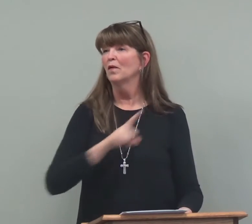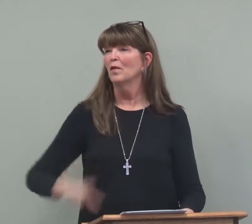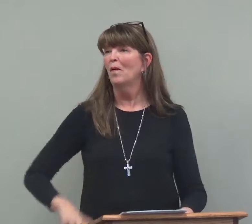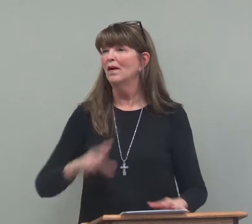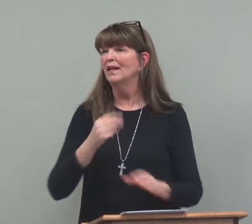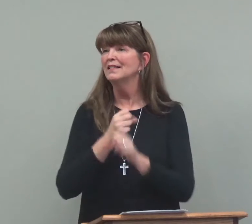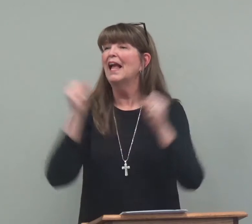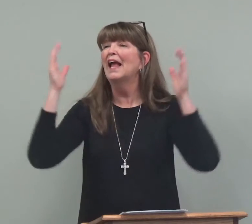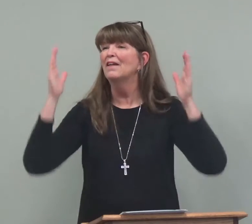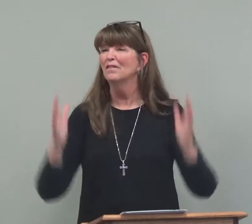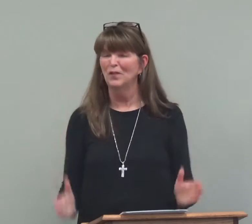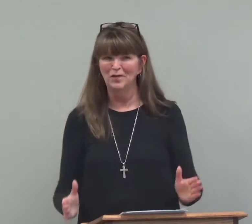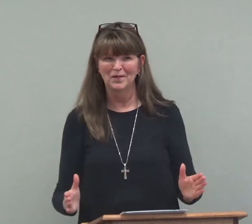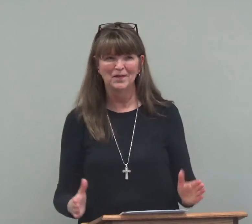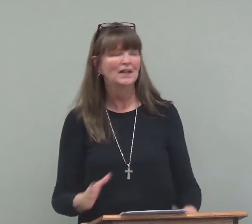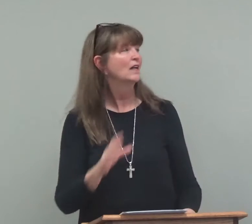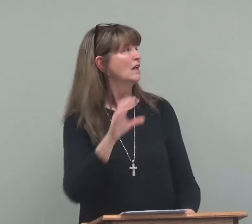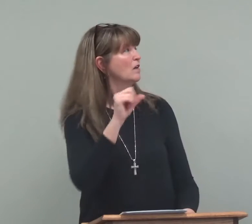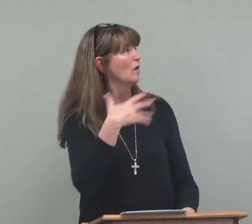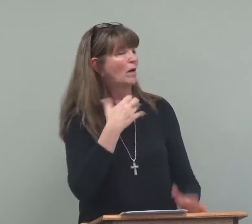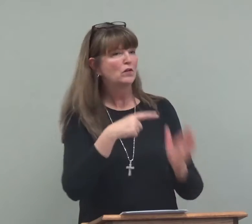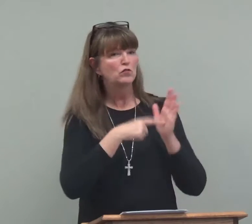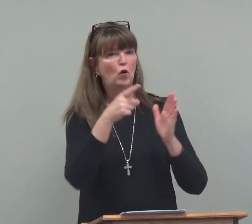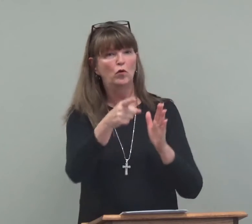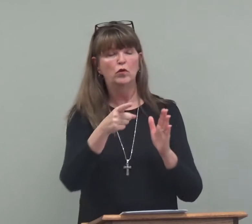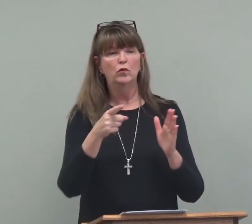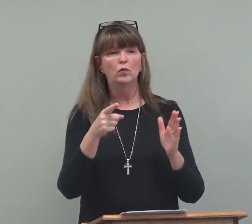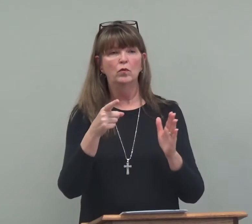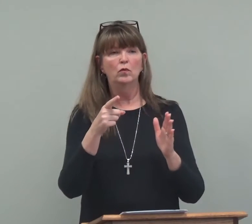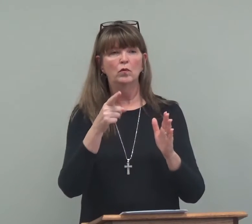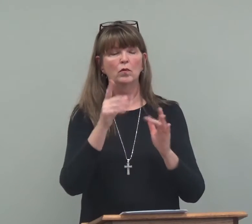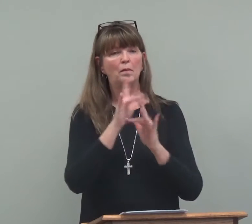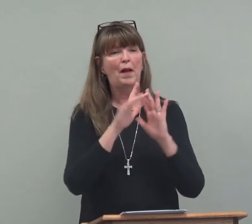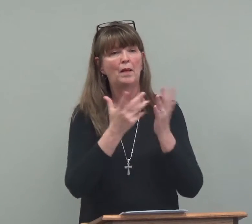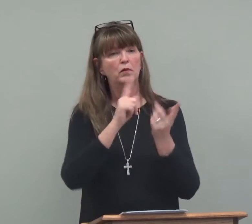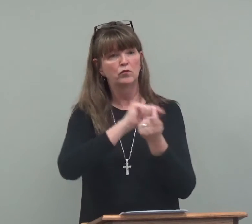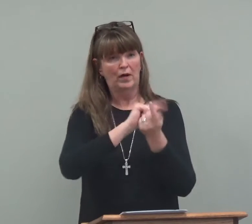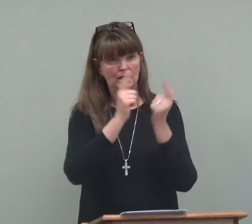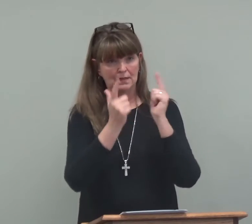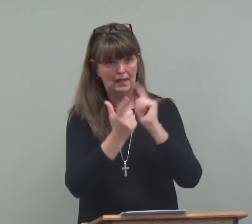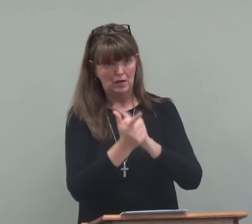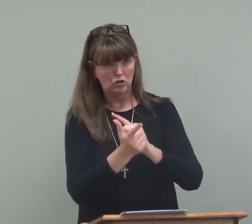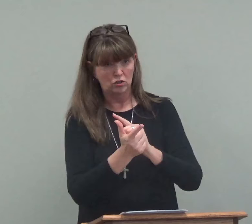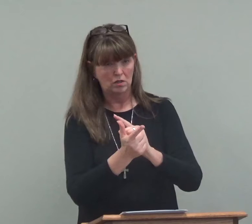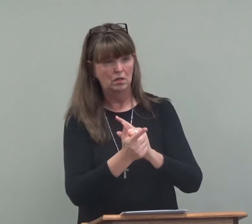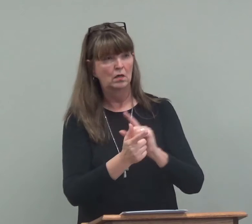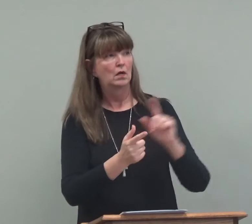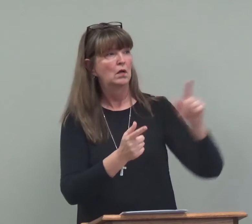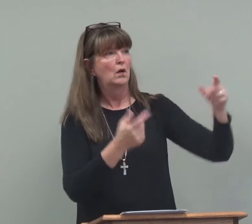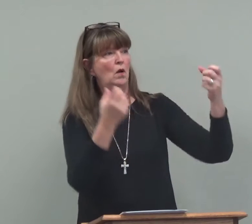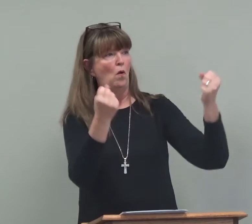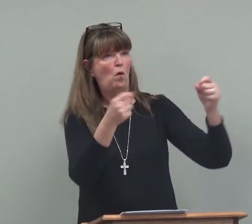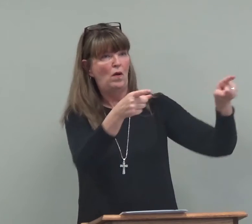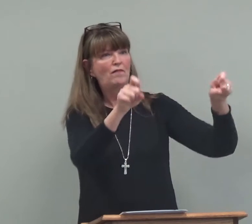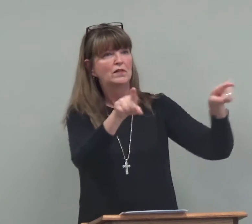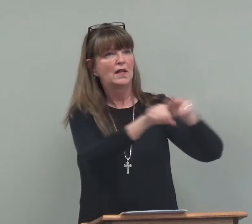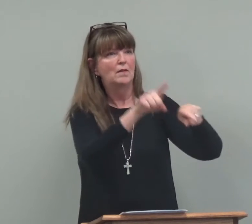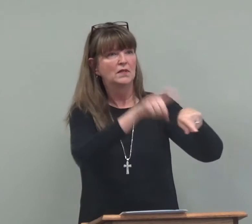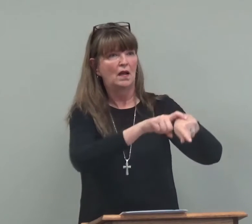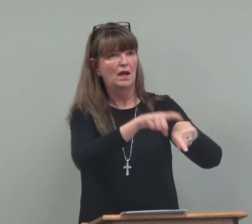Christ, our Lord and Savior. So I'd like to show you a Bible translation. So at the